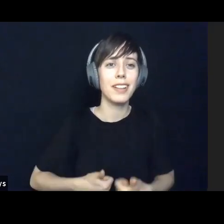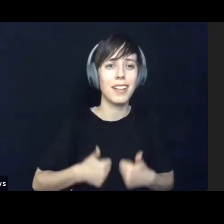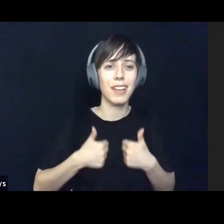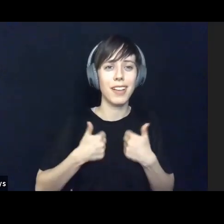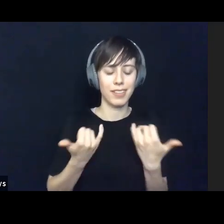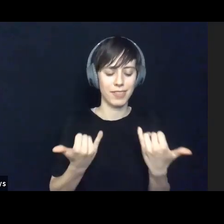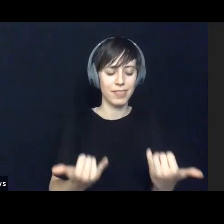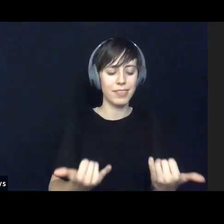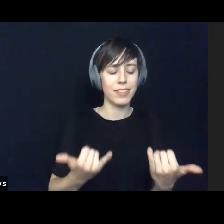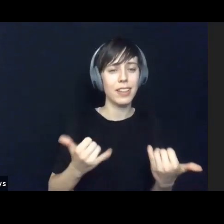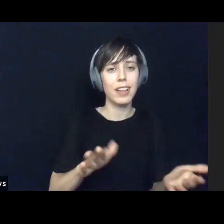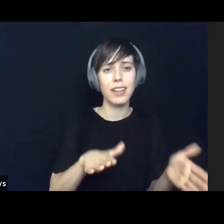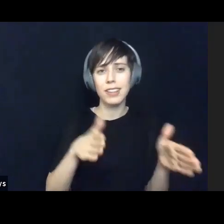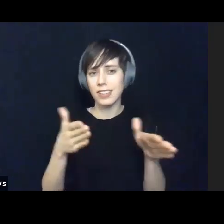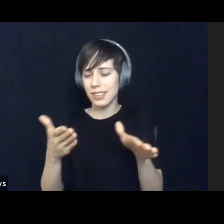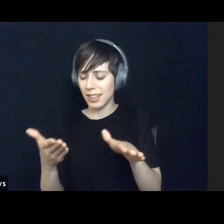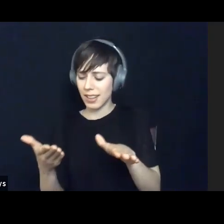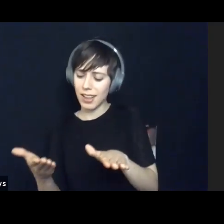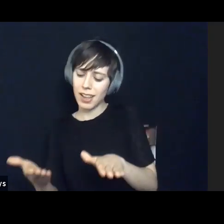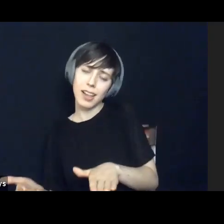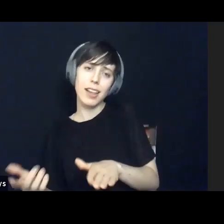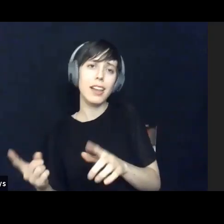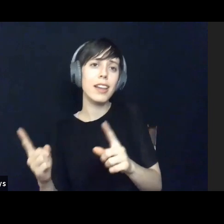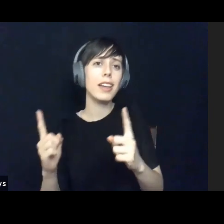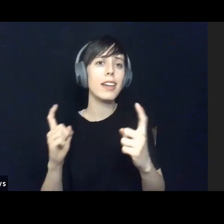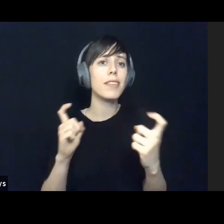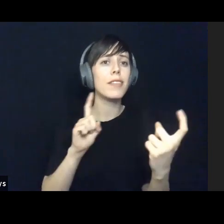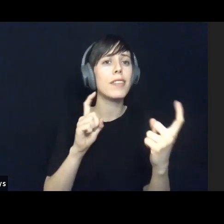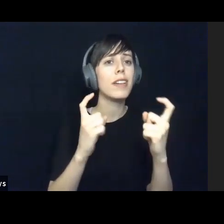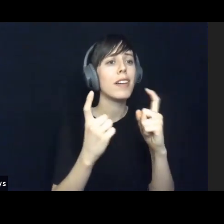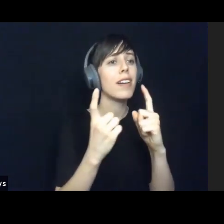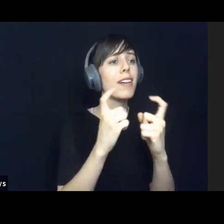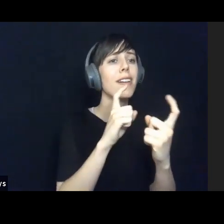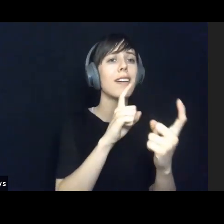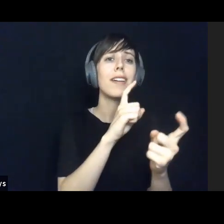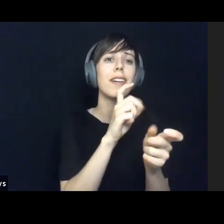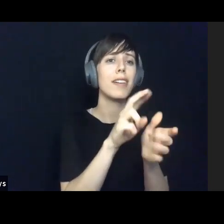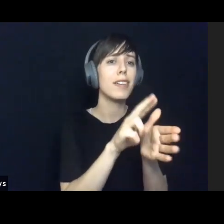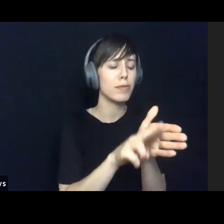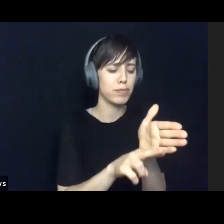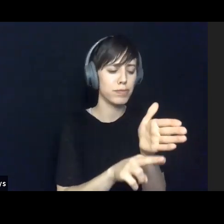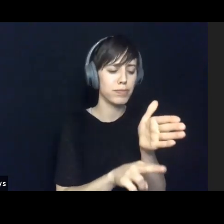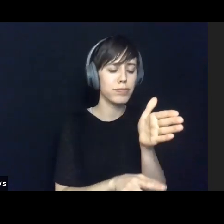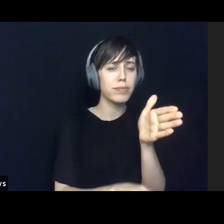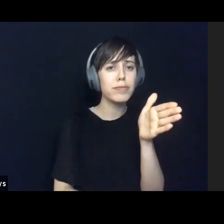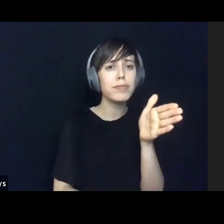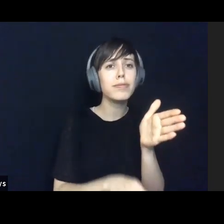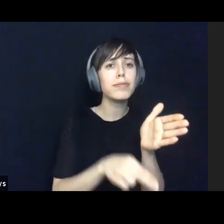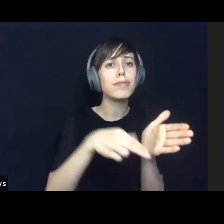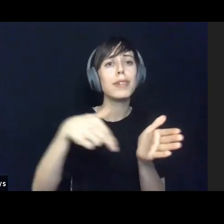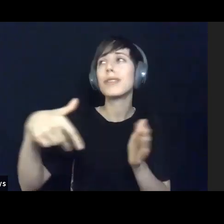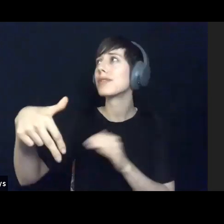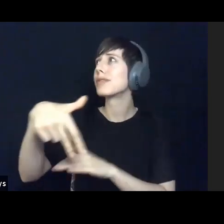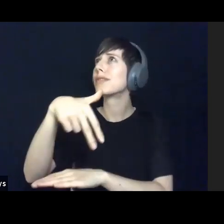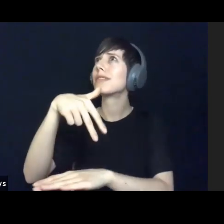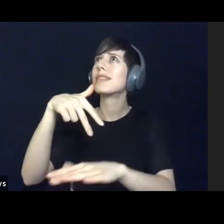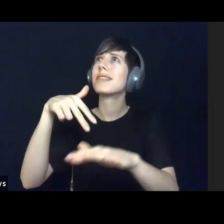eternal. Dust to life, from life here to life